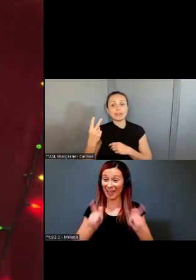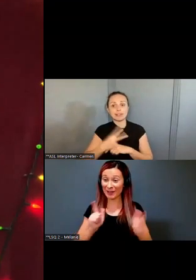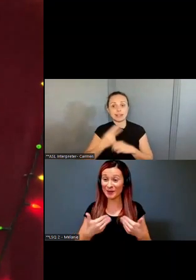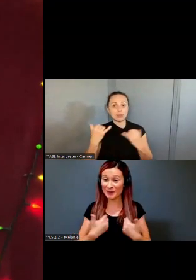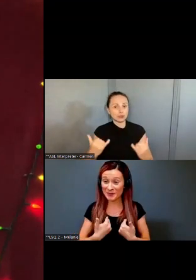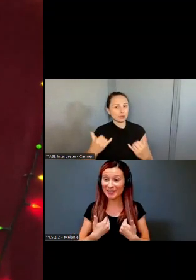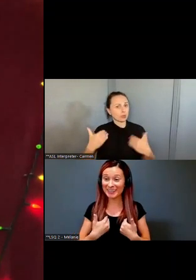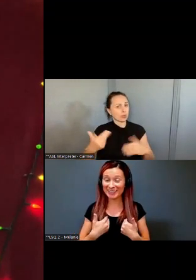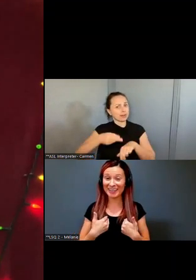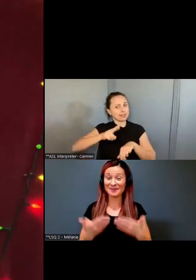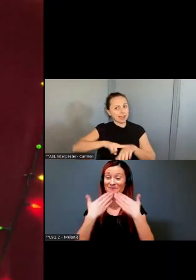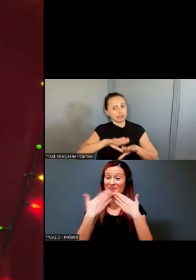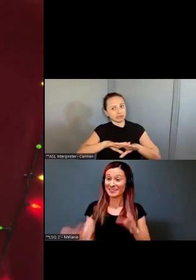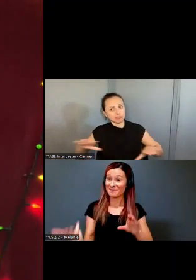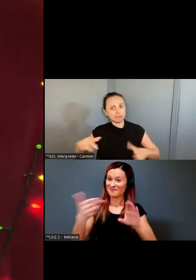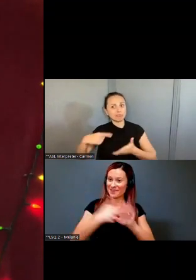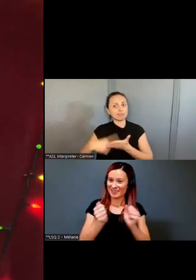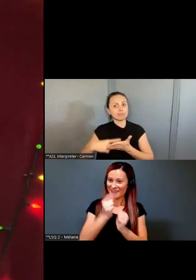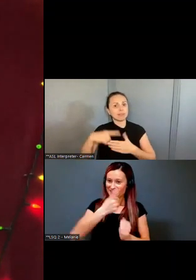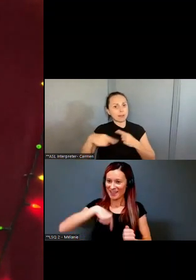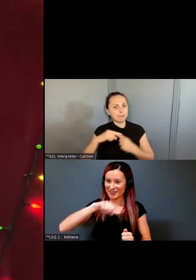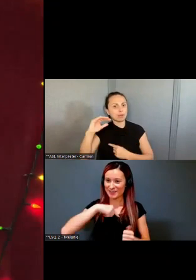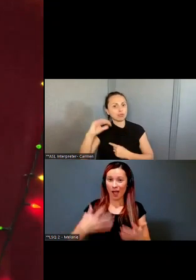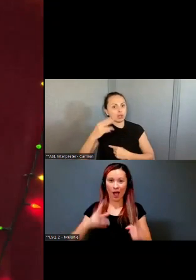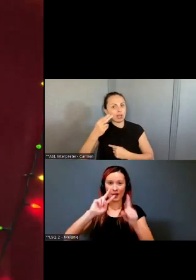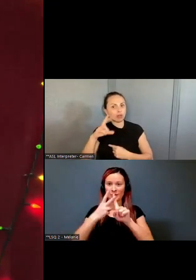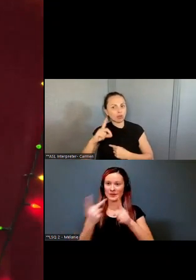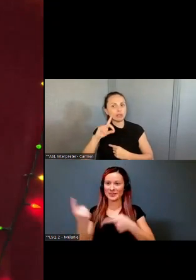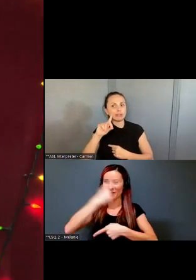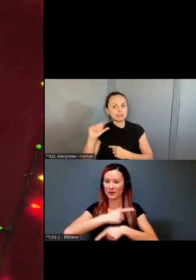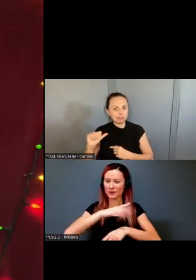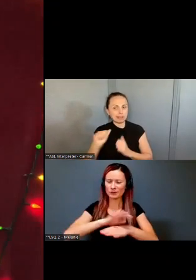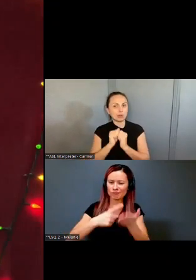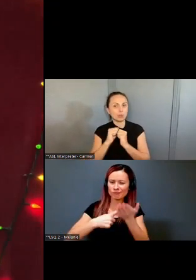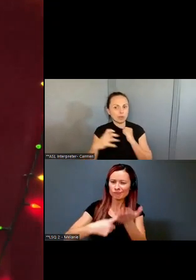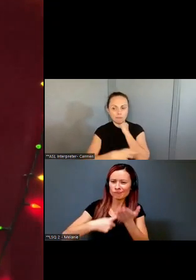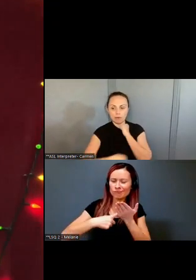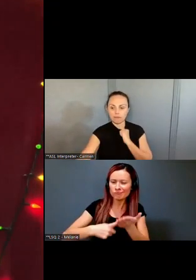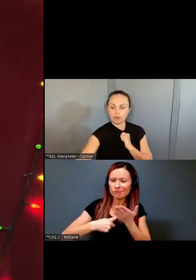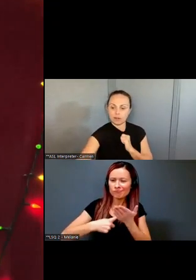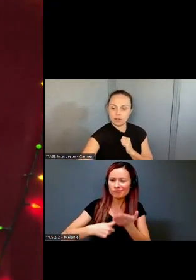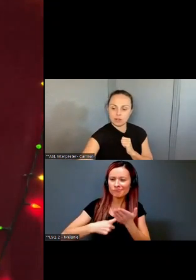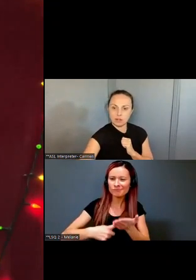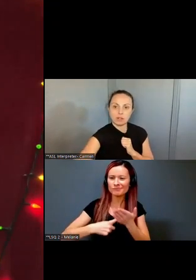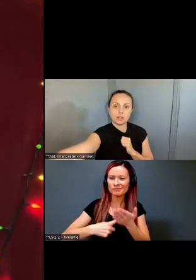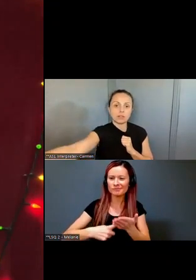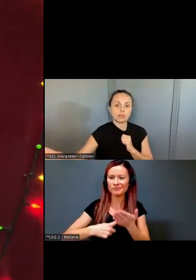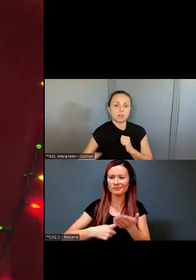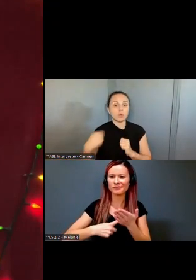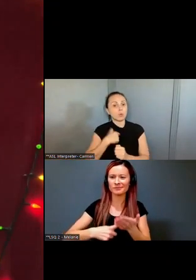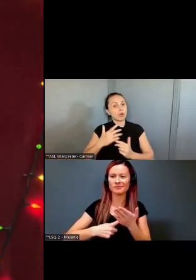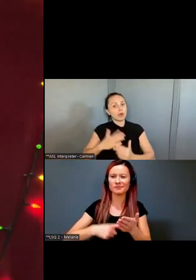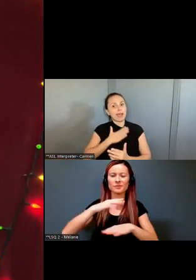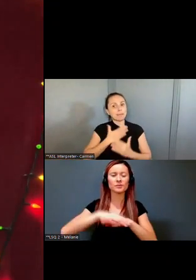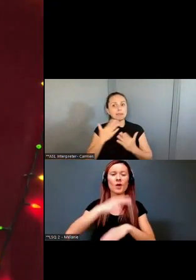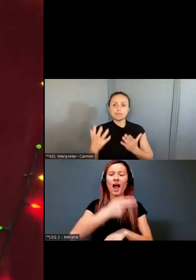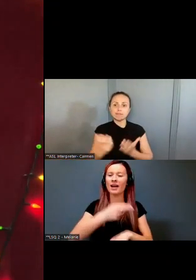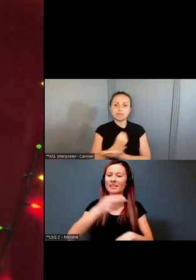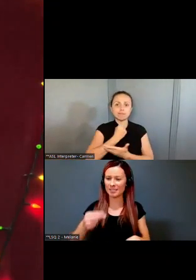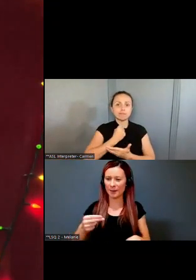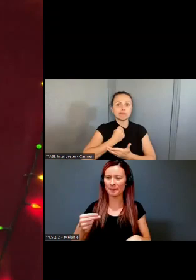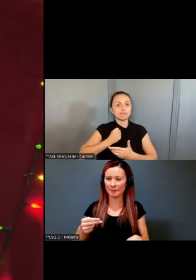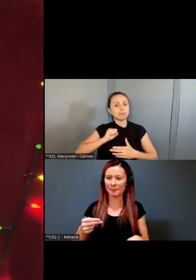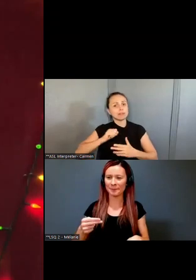this national discussion about childhood disability without poverty. We are happy to take a little time here to get